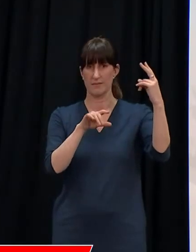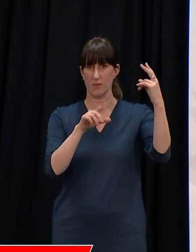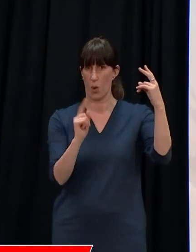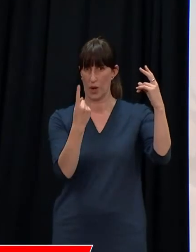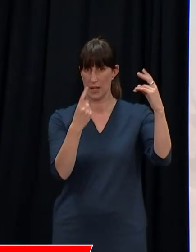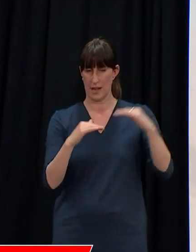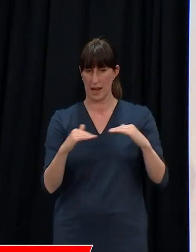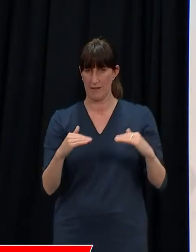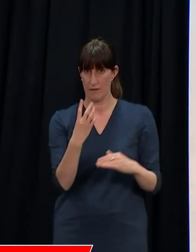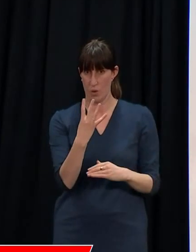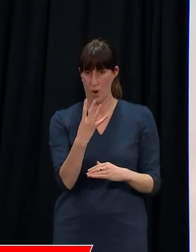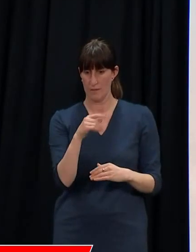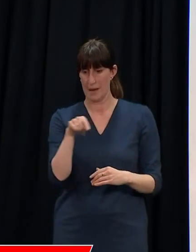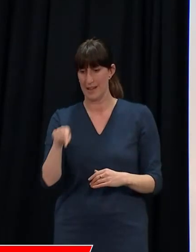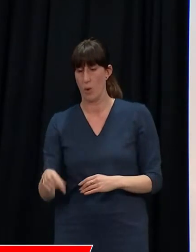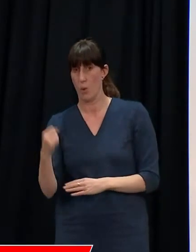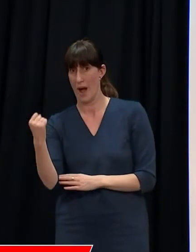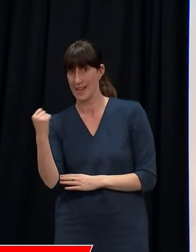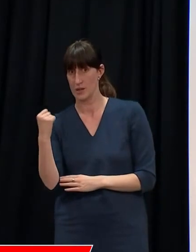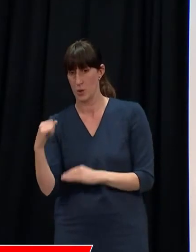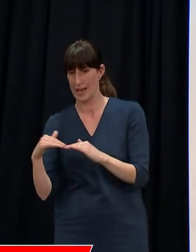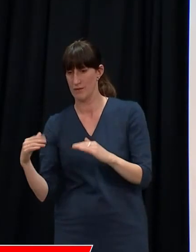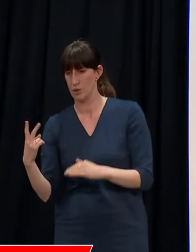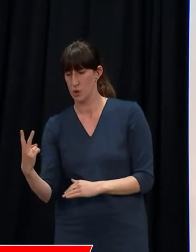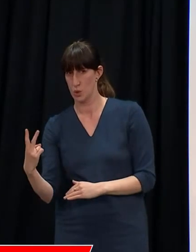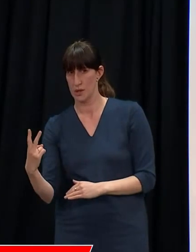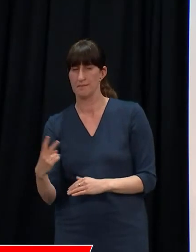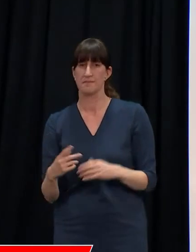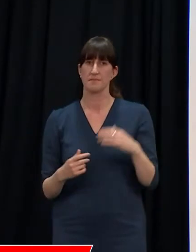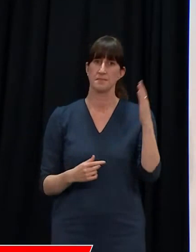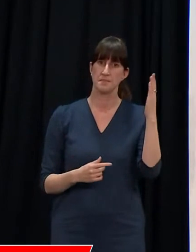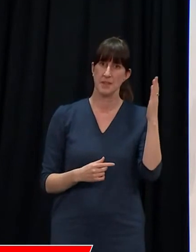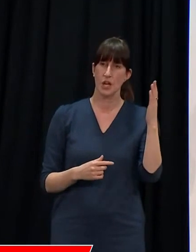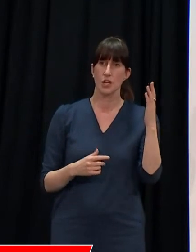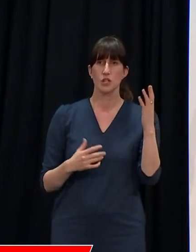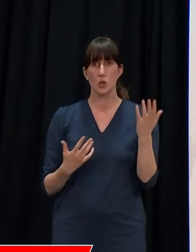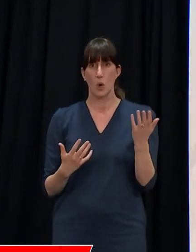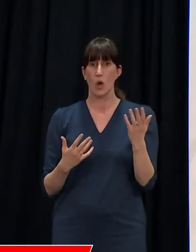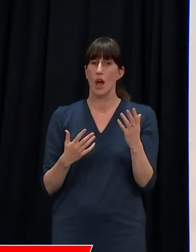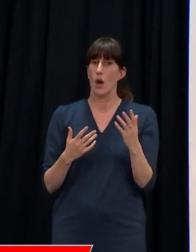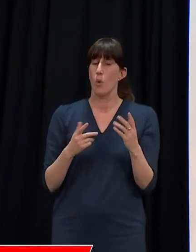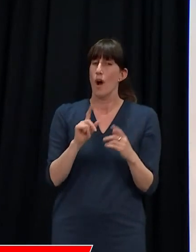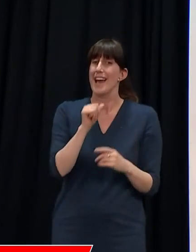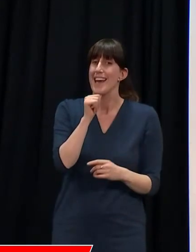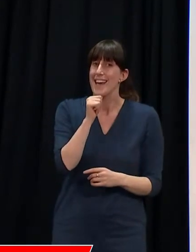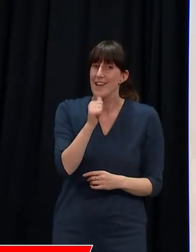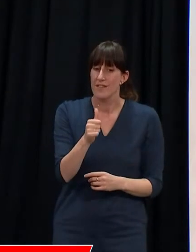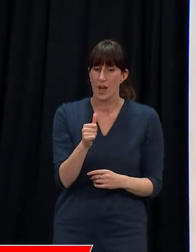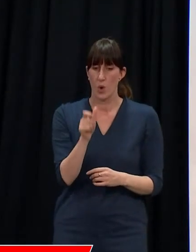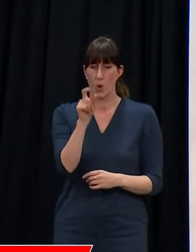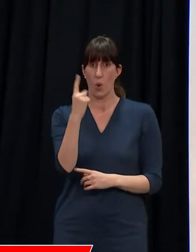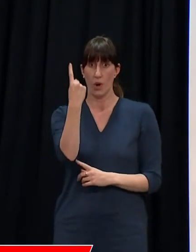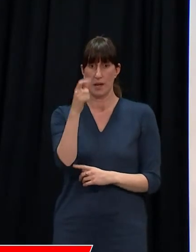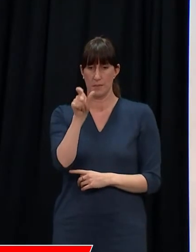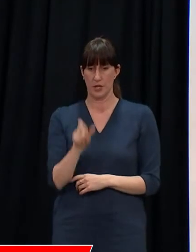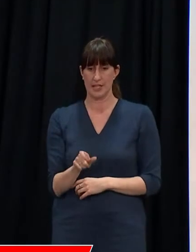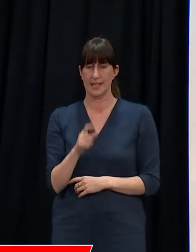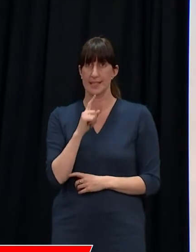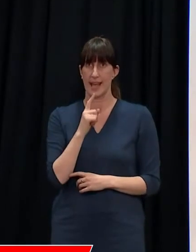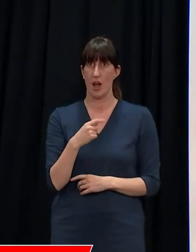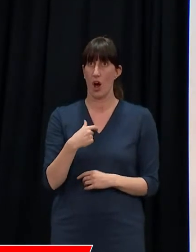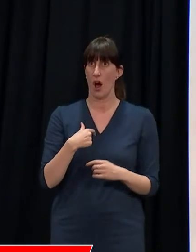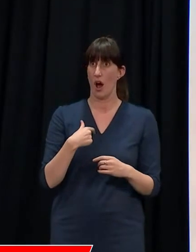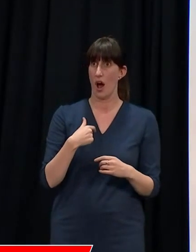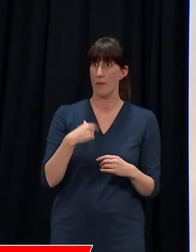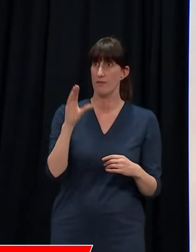place to stop any Aucklander saying that they're from Northland and heading south into from level 4 into level 2?